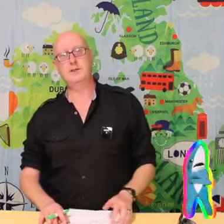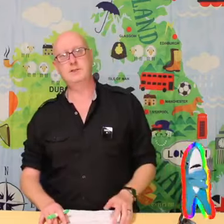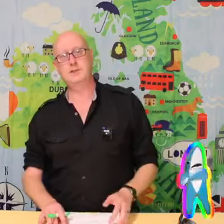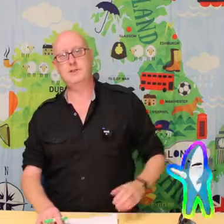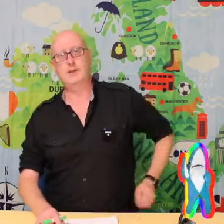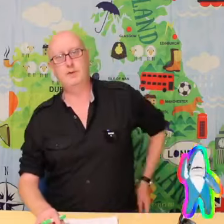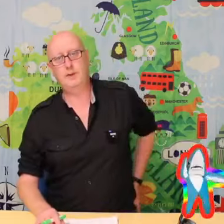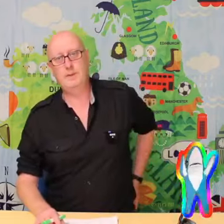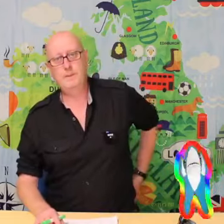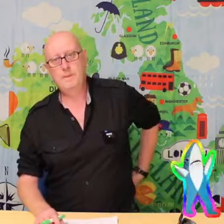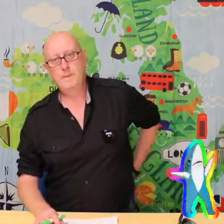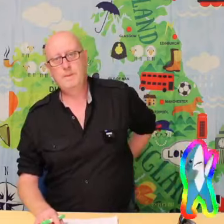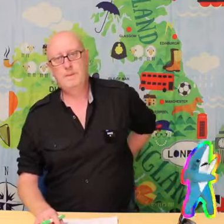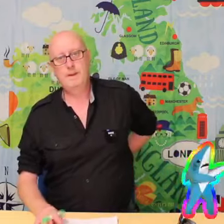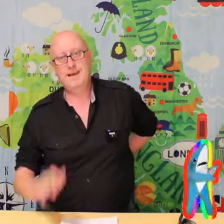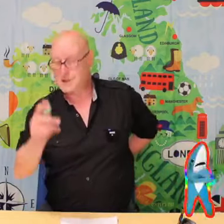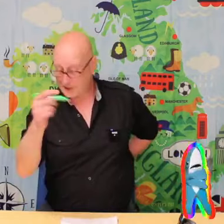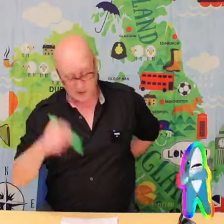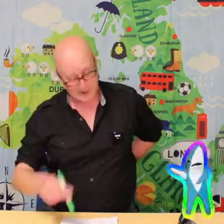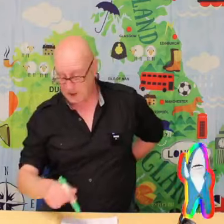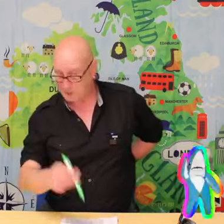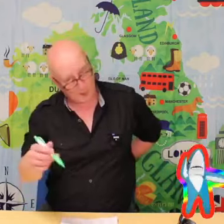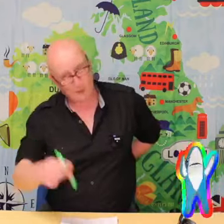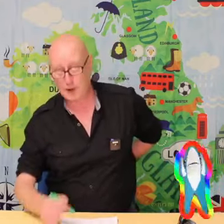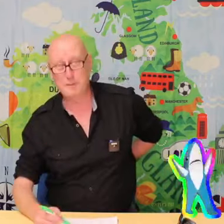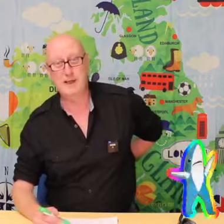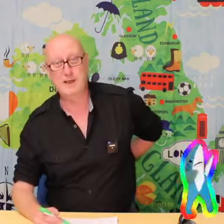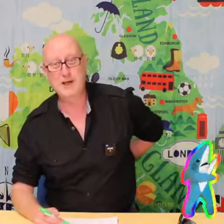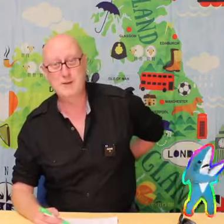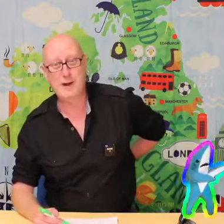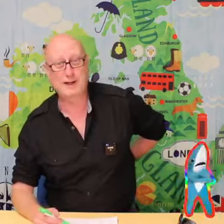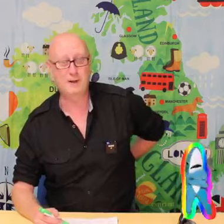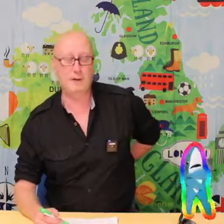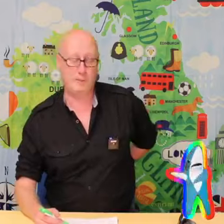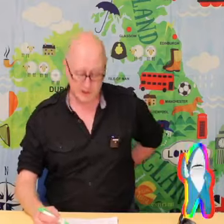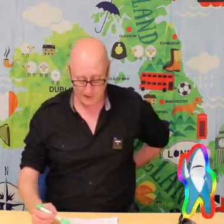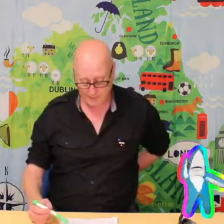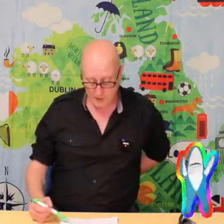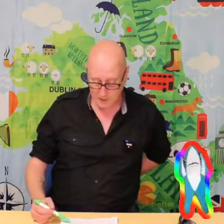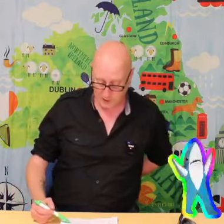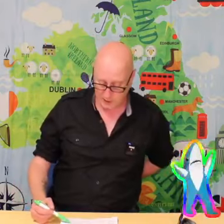they're also in talks about coming back. Yes, I've got it on my agenda, Mark. Got it on my agenda, yeah. So she's off for